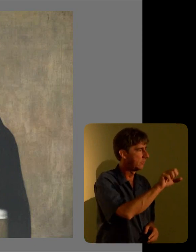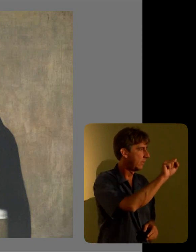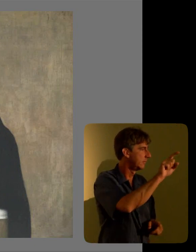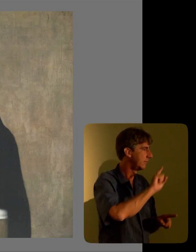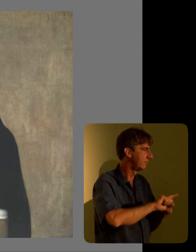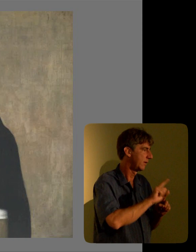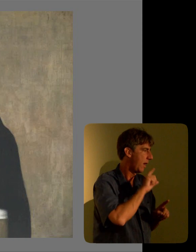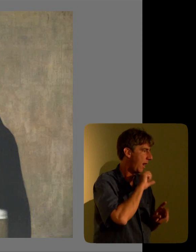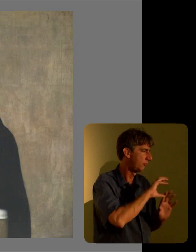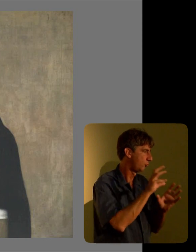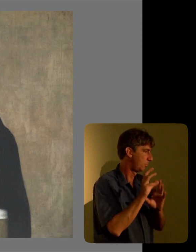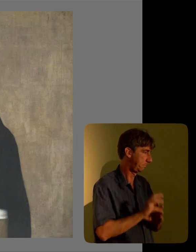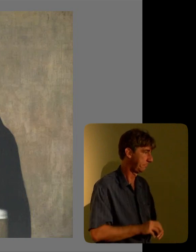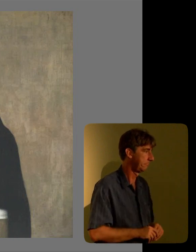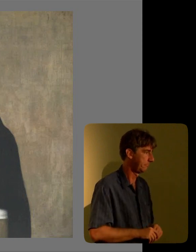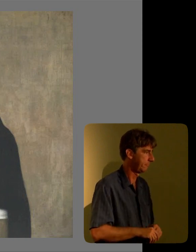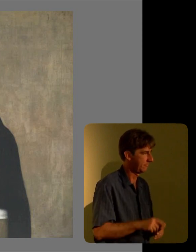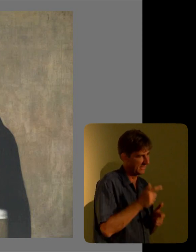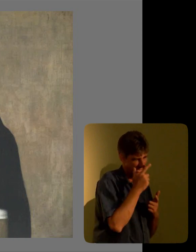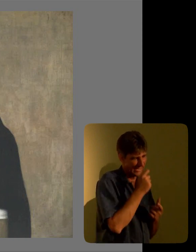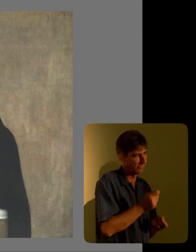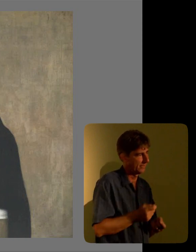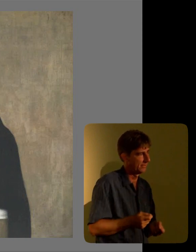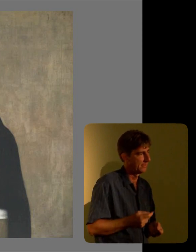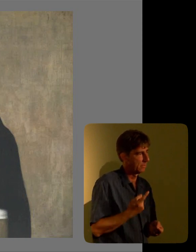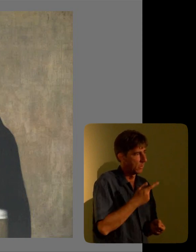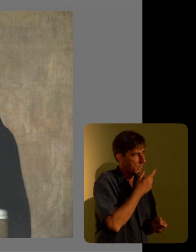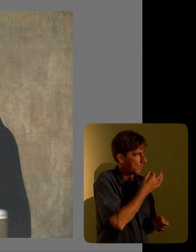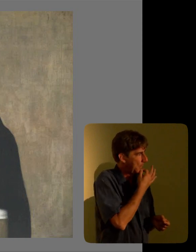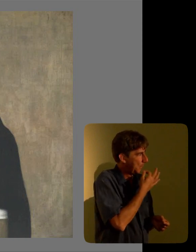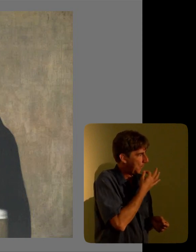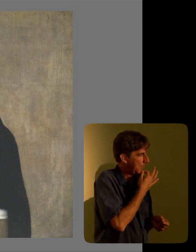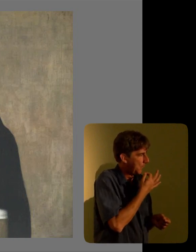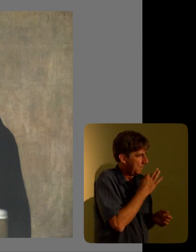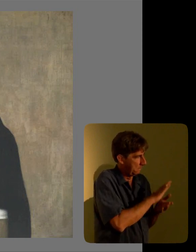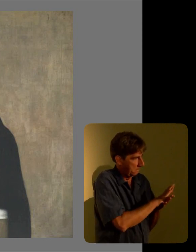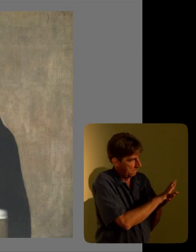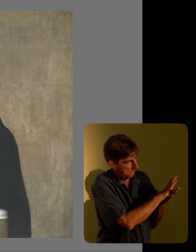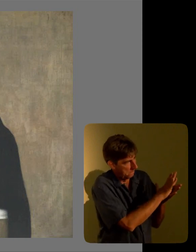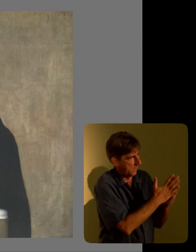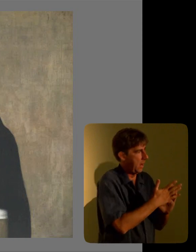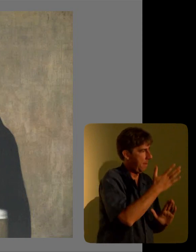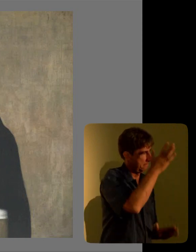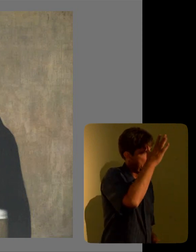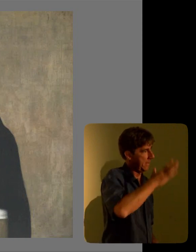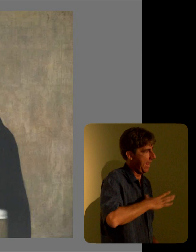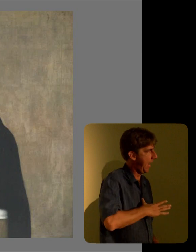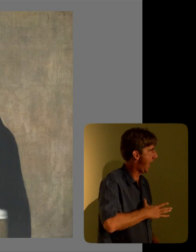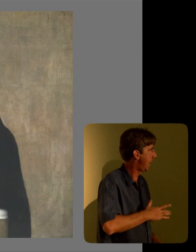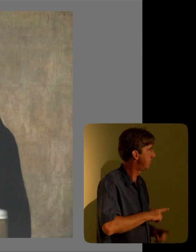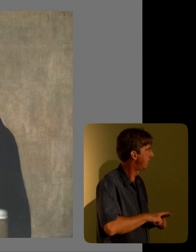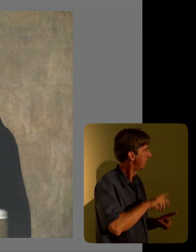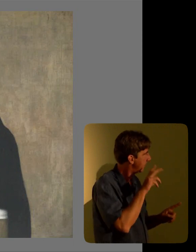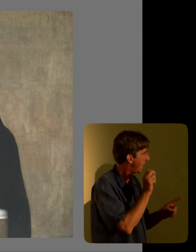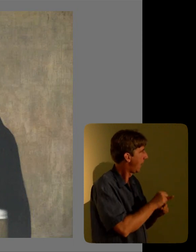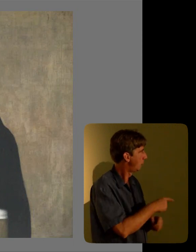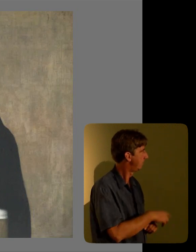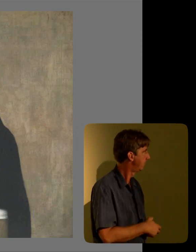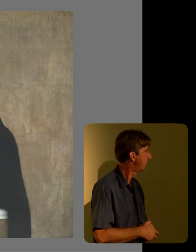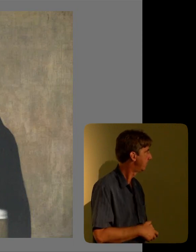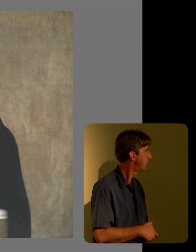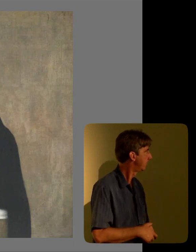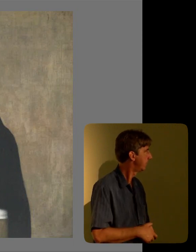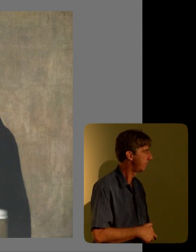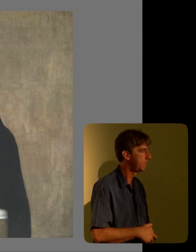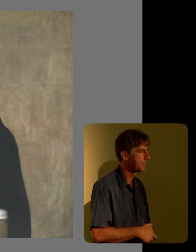very interesting that he's able to capture someone on the verge of becoming a young adult. And he must have had,